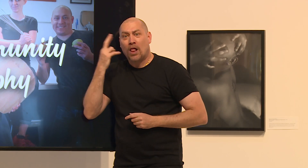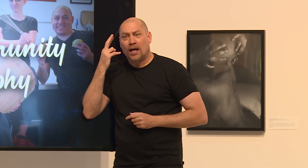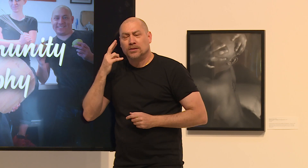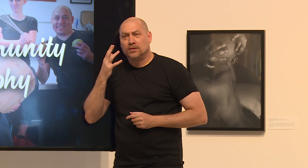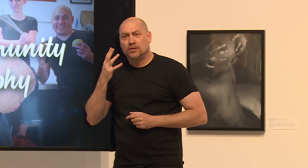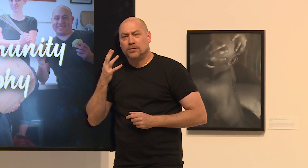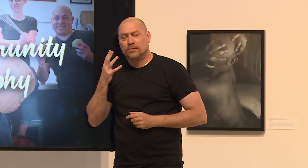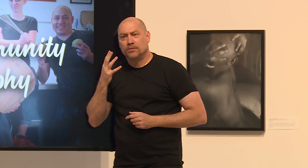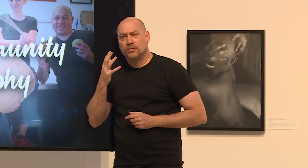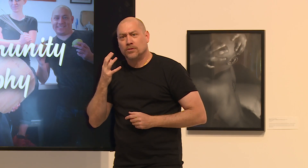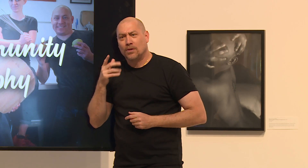interpreters.